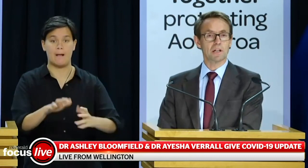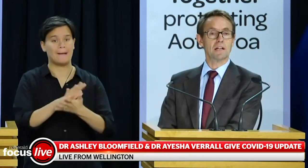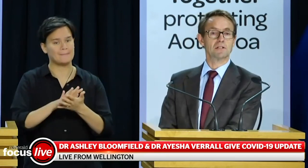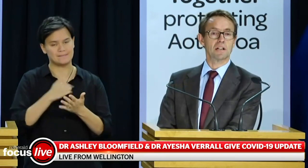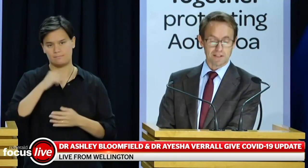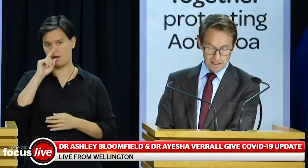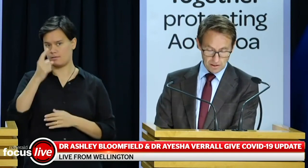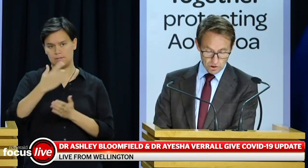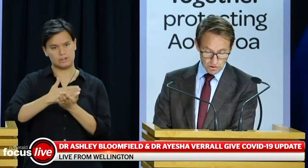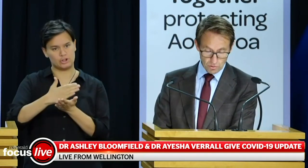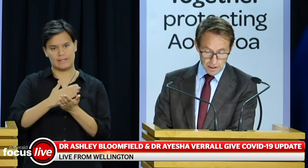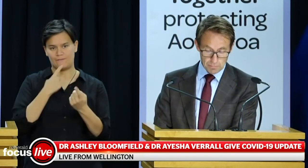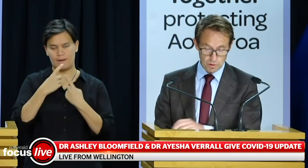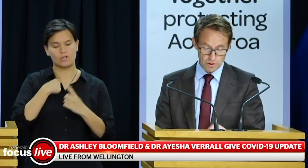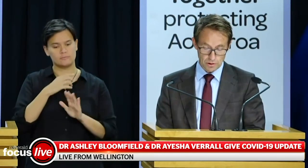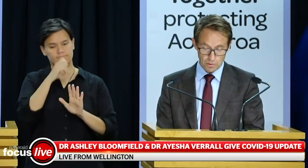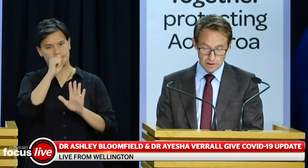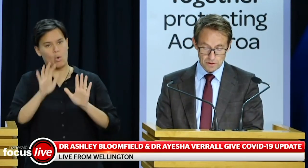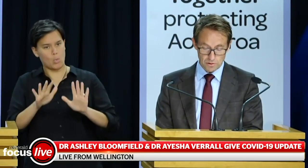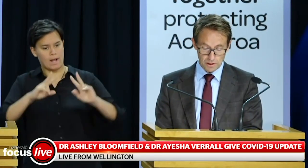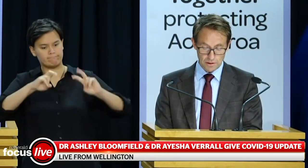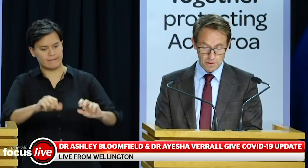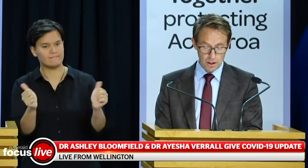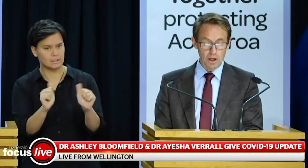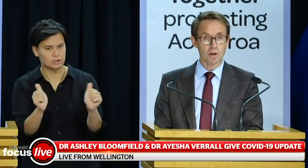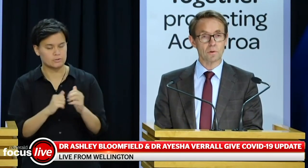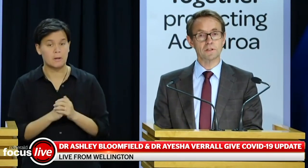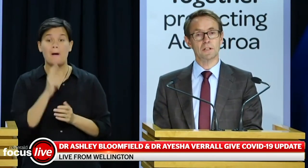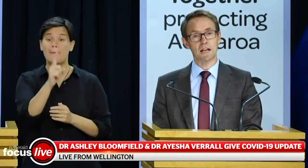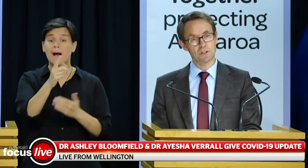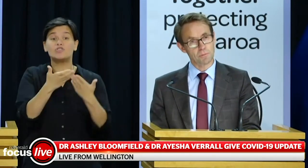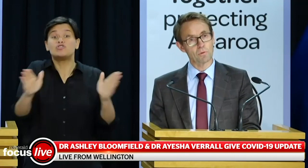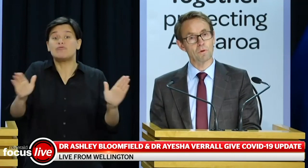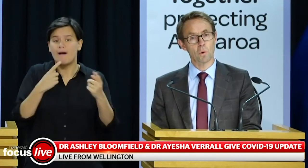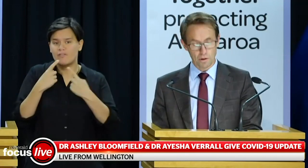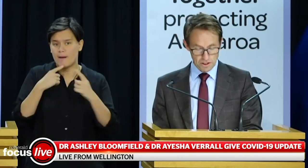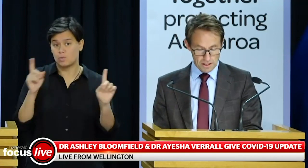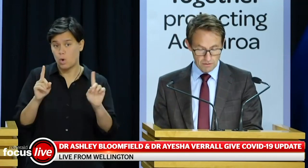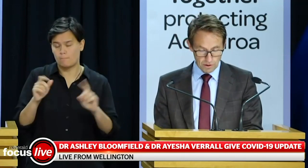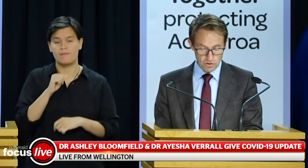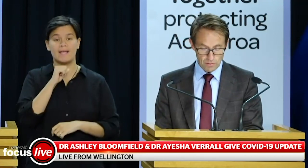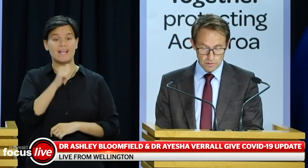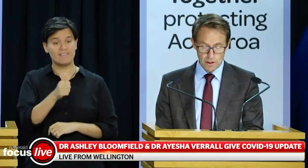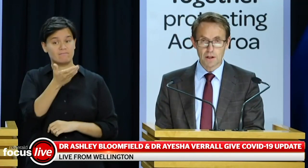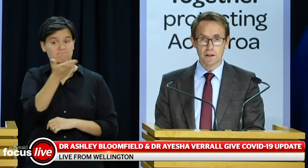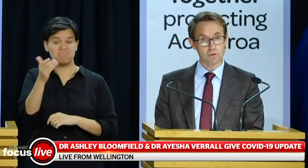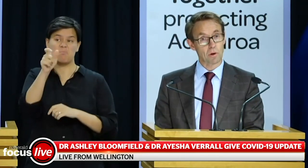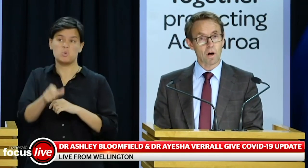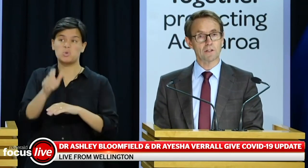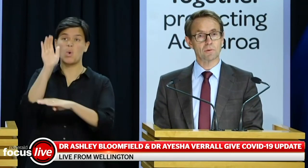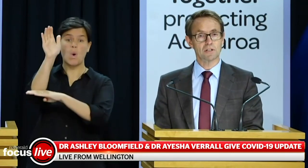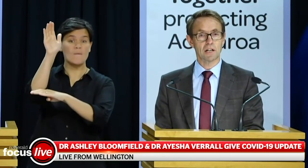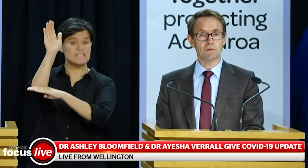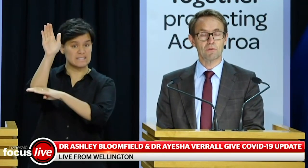stage. But what I can say is that, in general, any person who enters New Zealand who is ineligible for quarantine-free travel